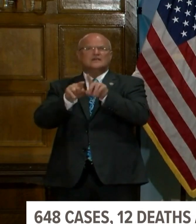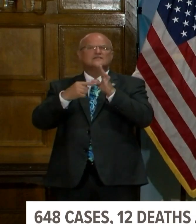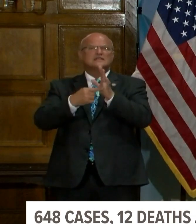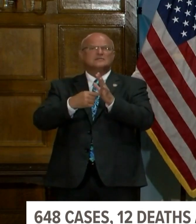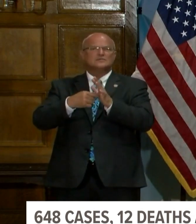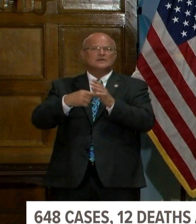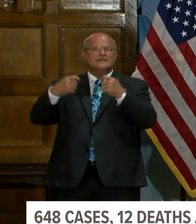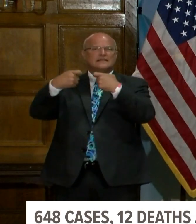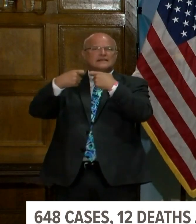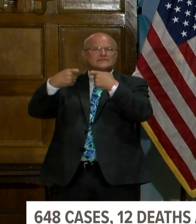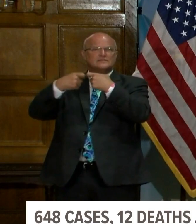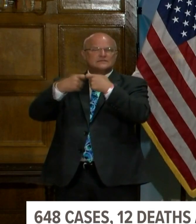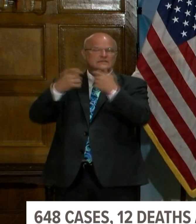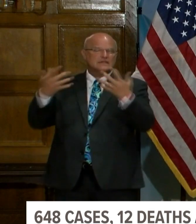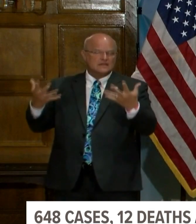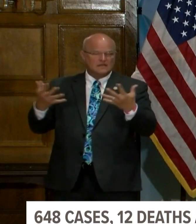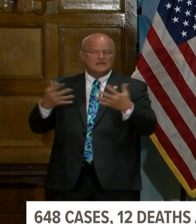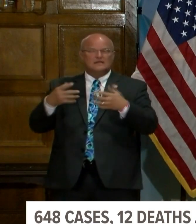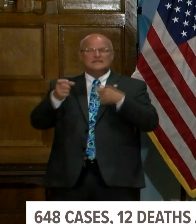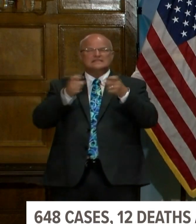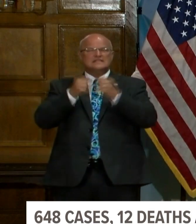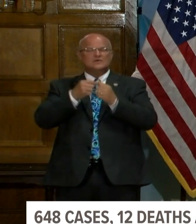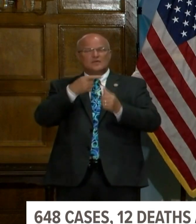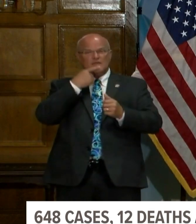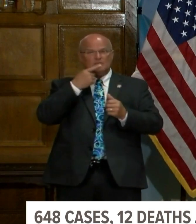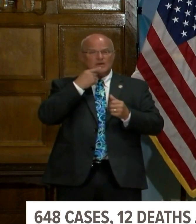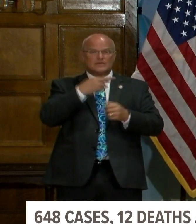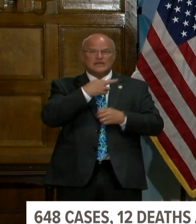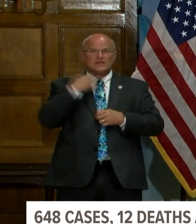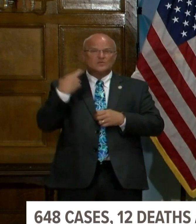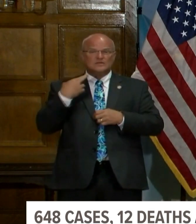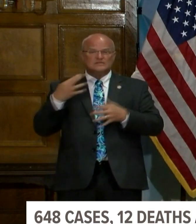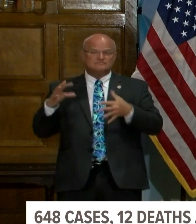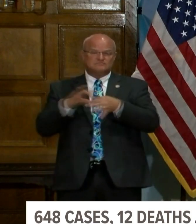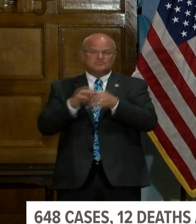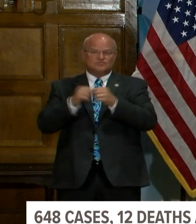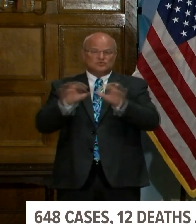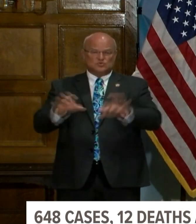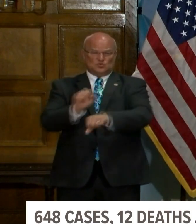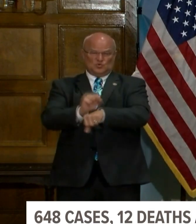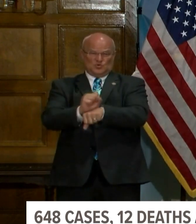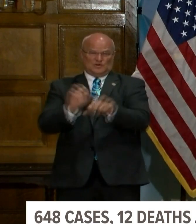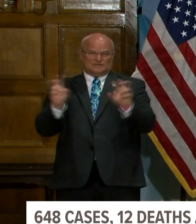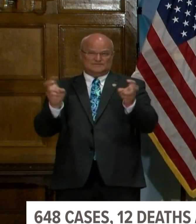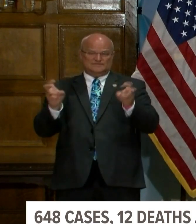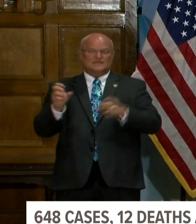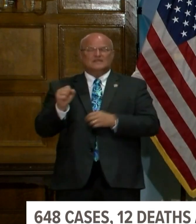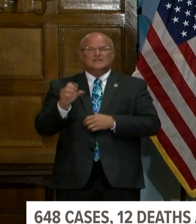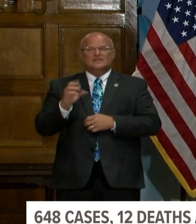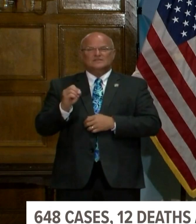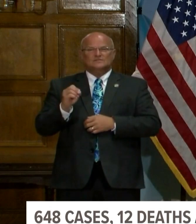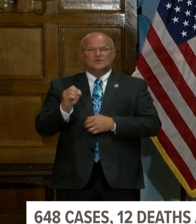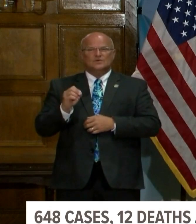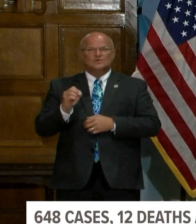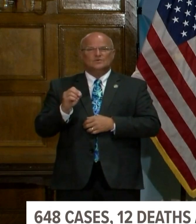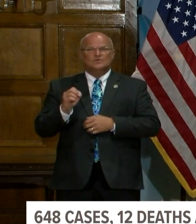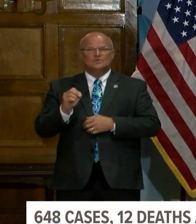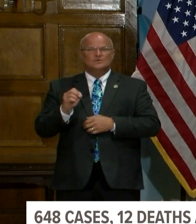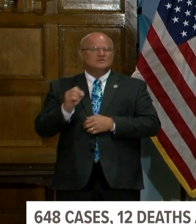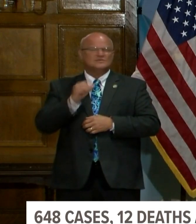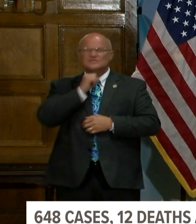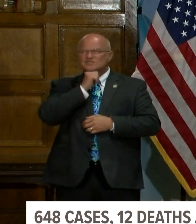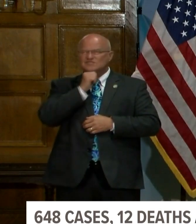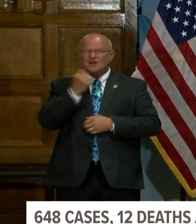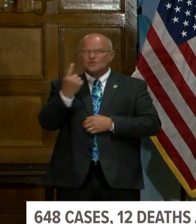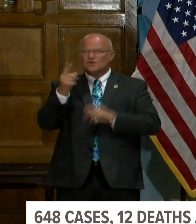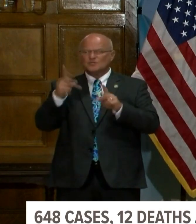In every instance, there's dealings with the public and there's risk associated with doing work. And so there's no one